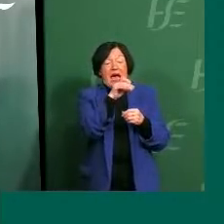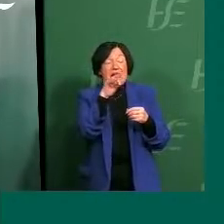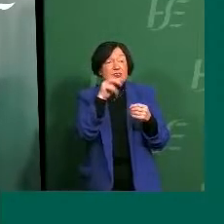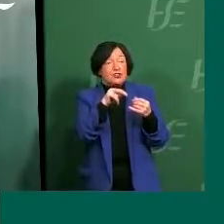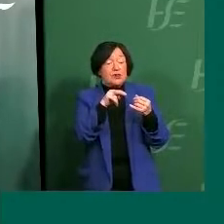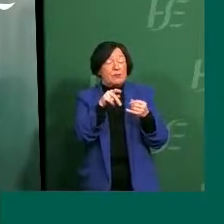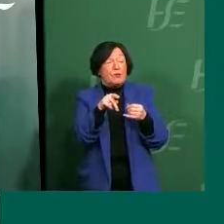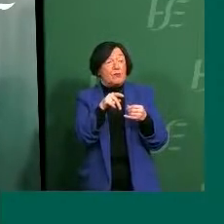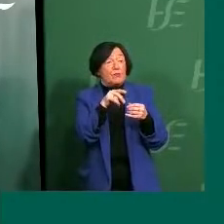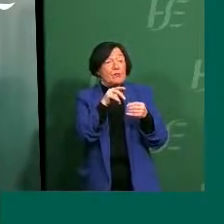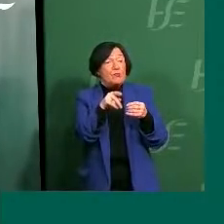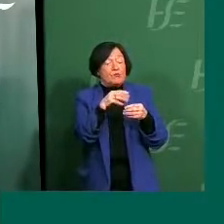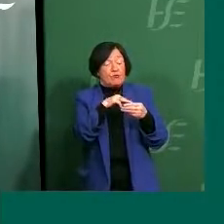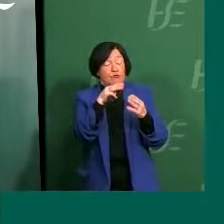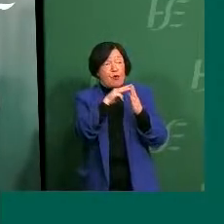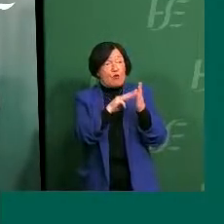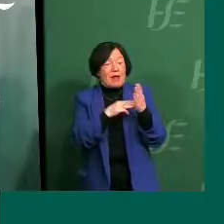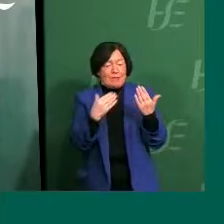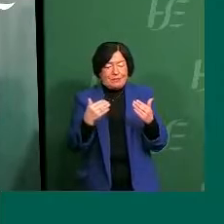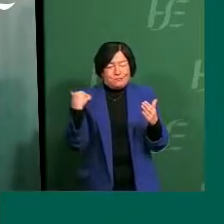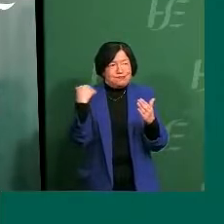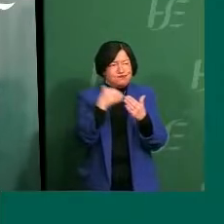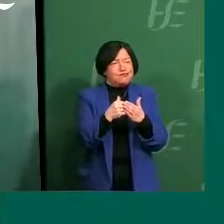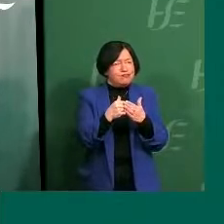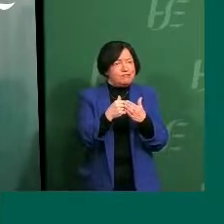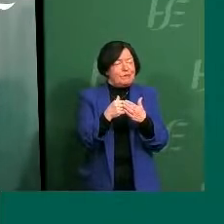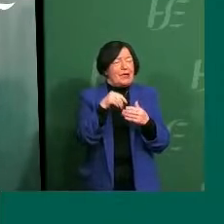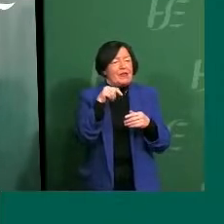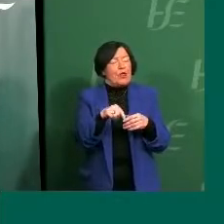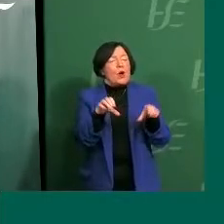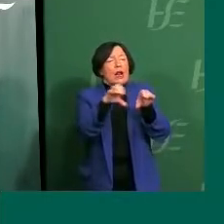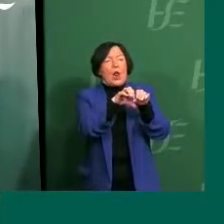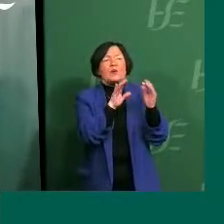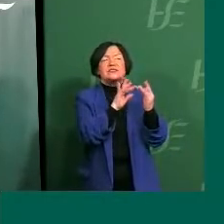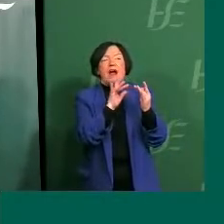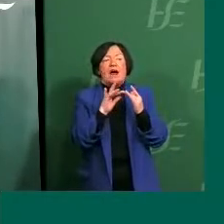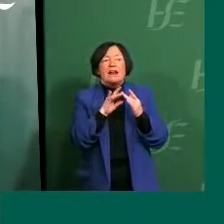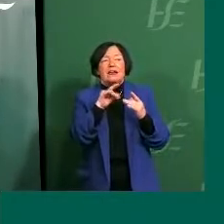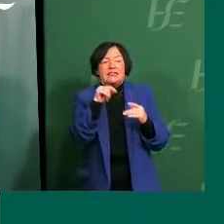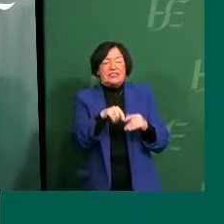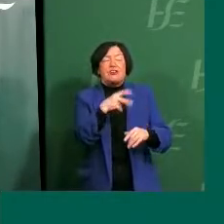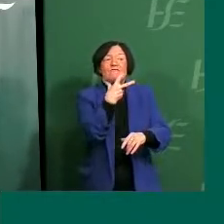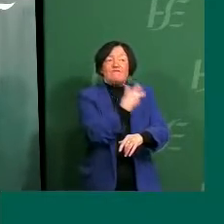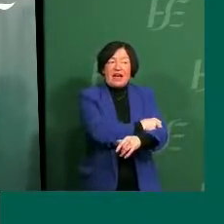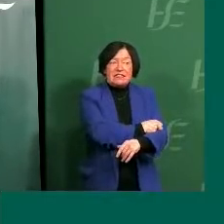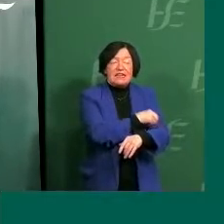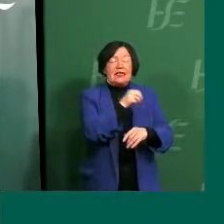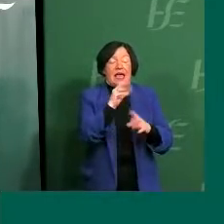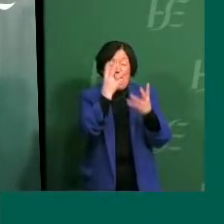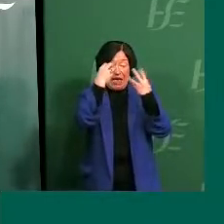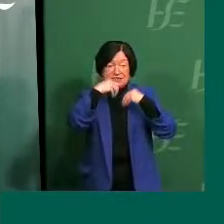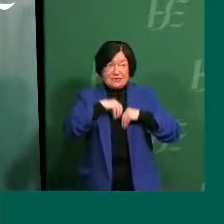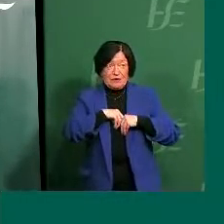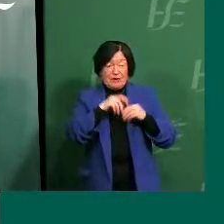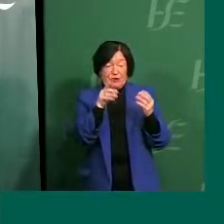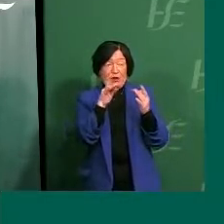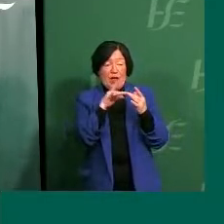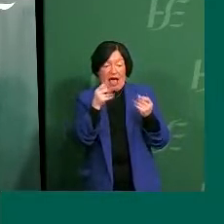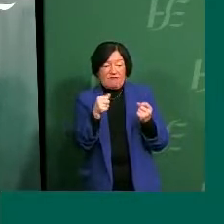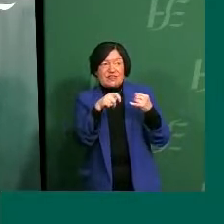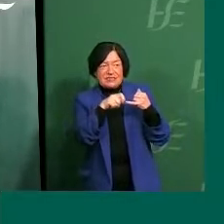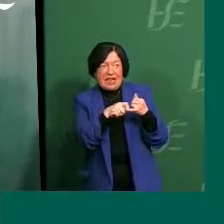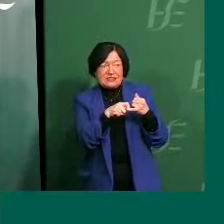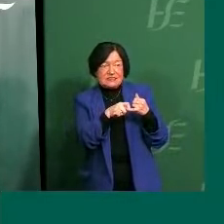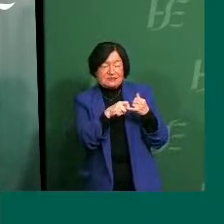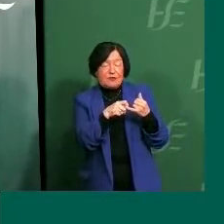programs, public health programs have been running for some time now. So for those close contacts, these are vaccinated, asymptomatic close contacts who get the test